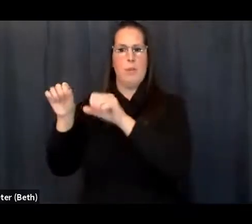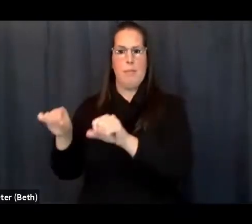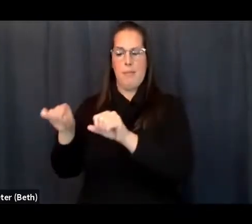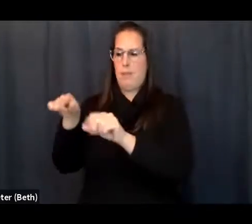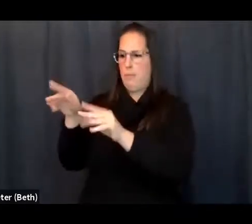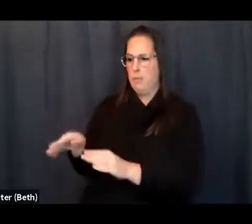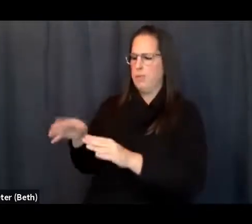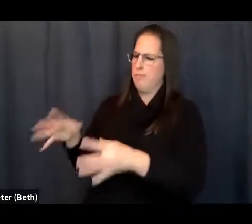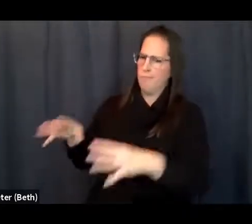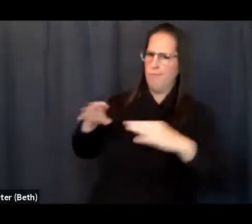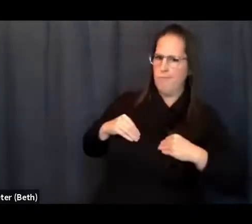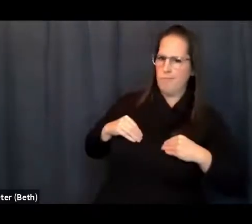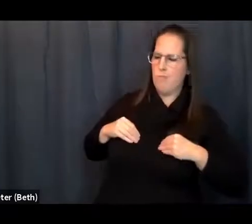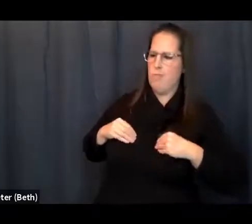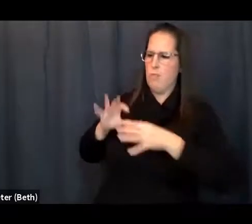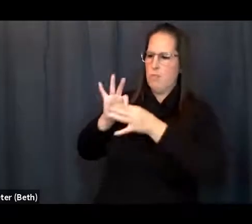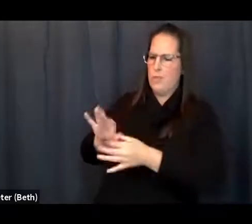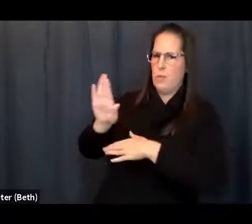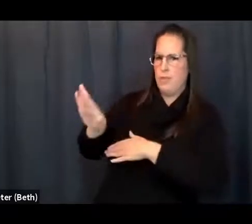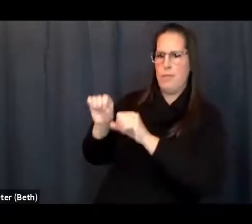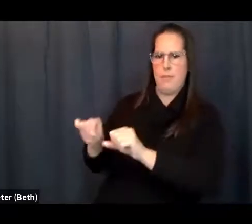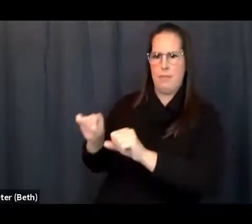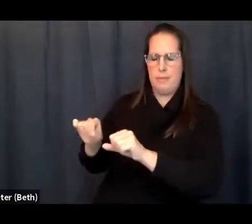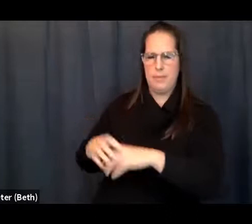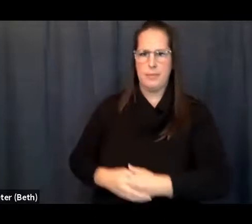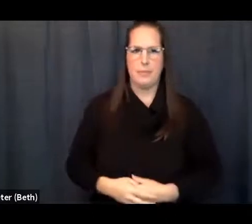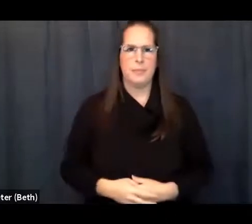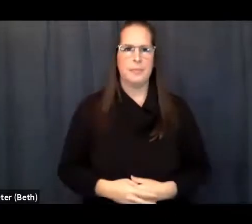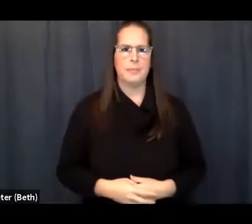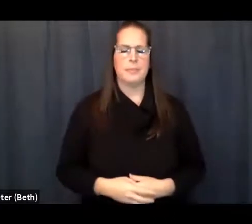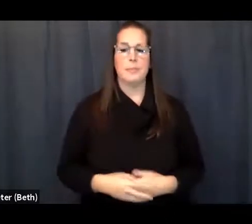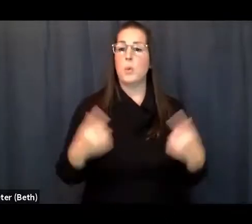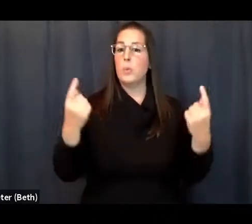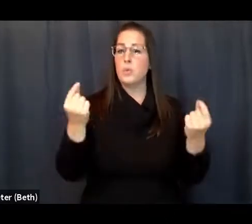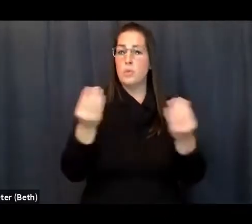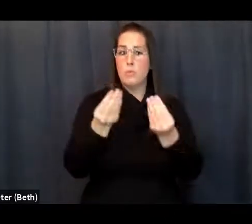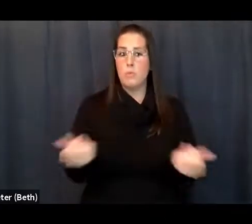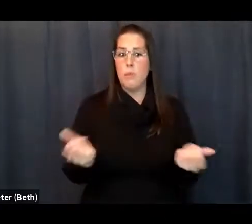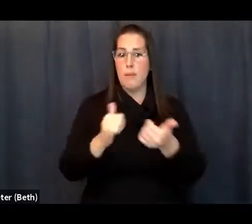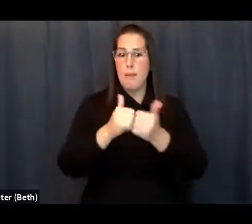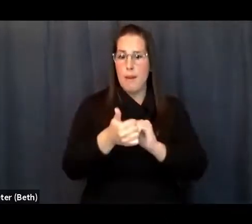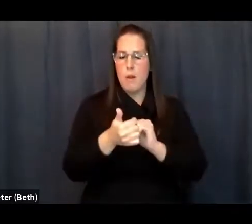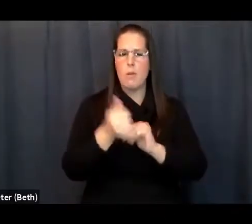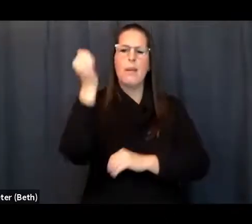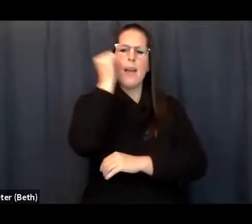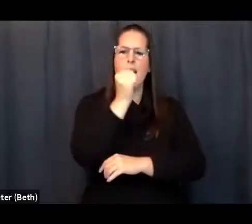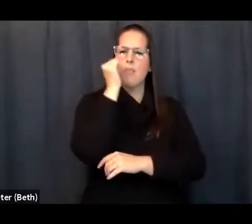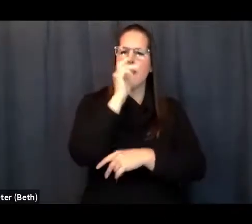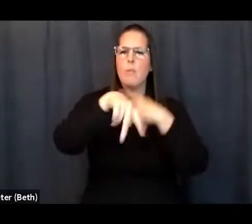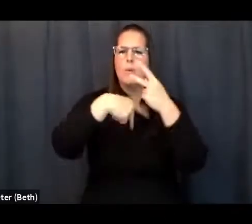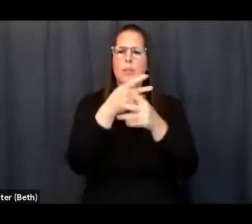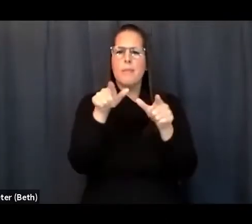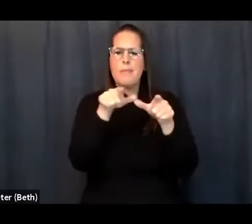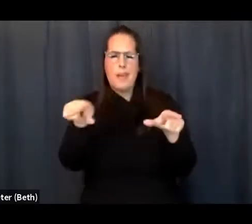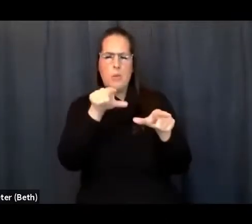abilities. The solution is an equity, everyday equity inclusion language, learned